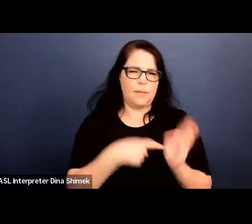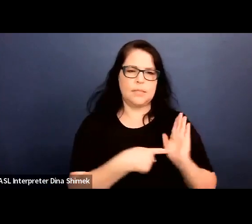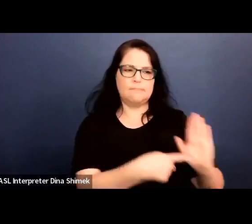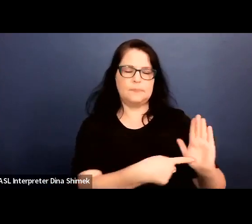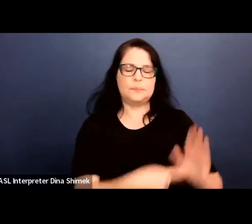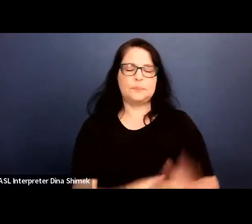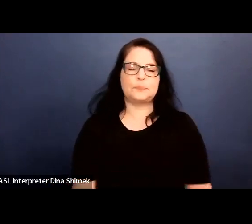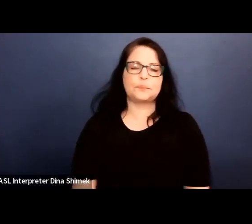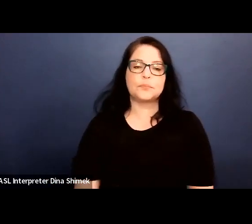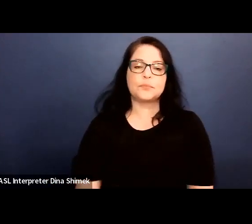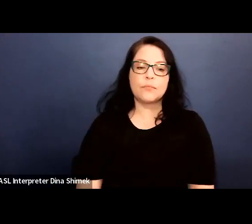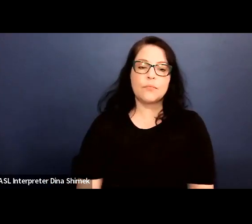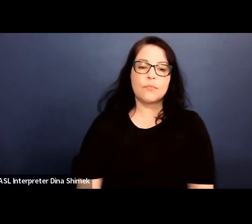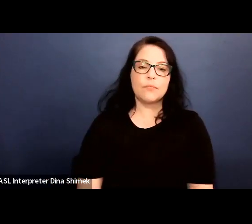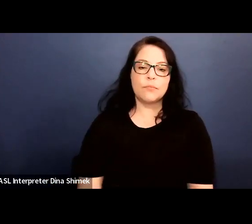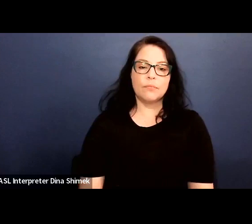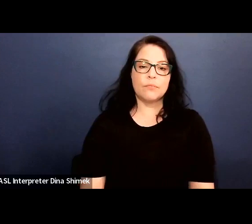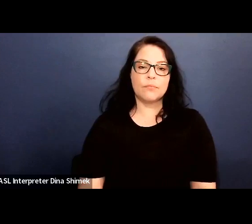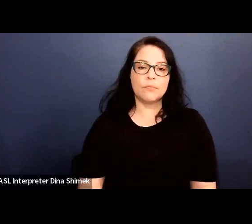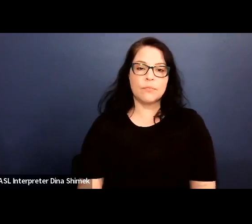ask.